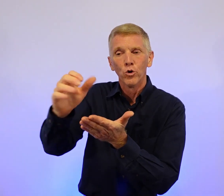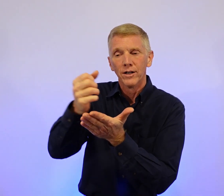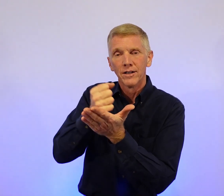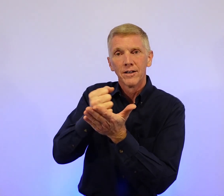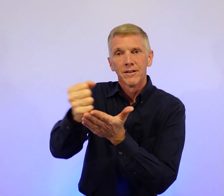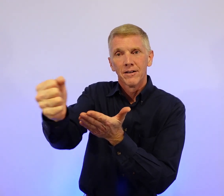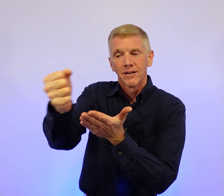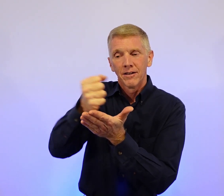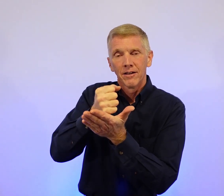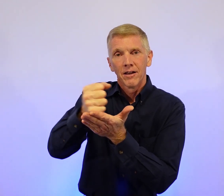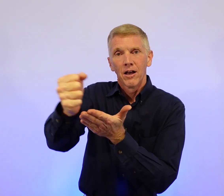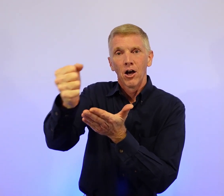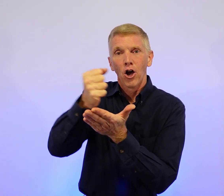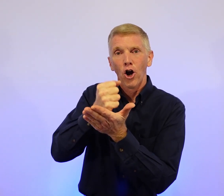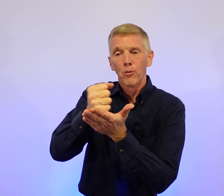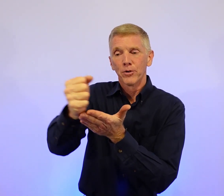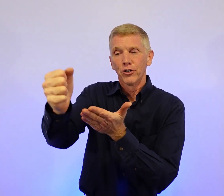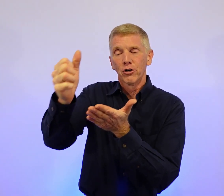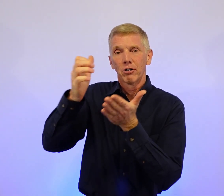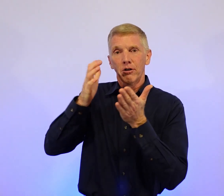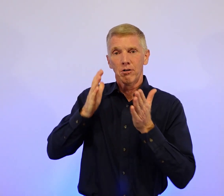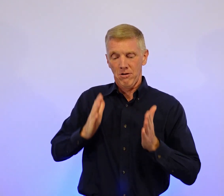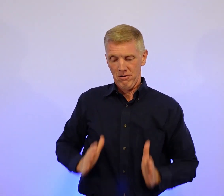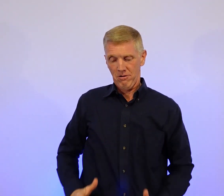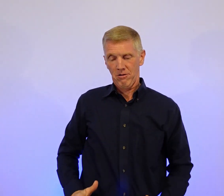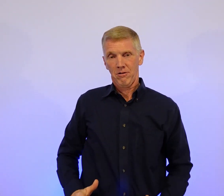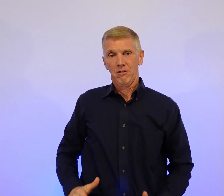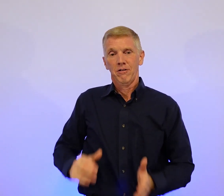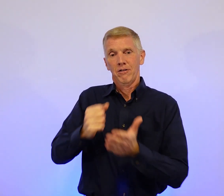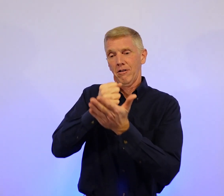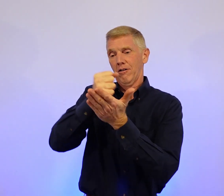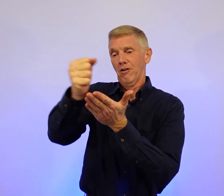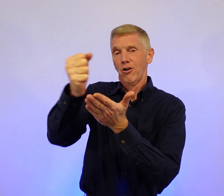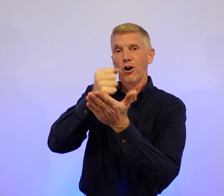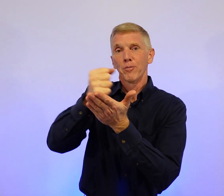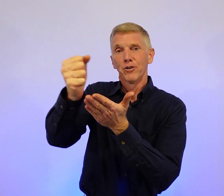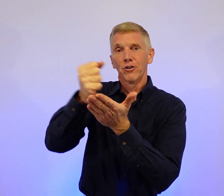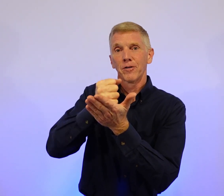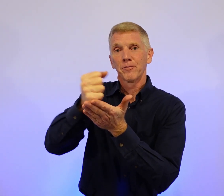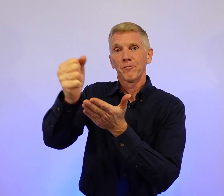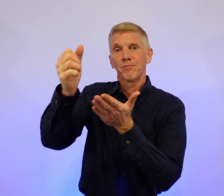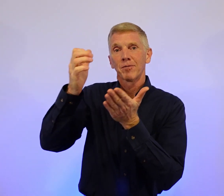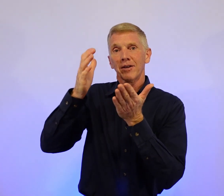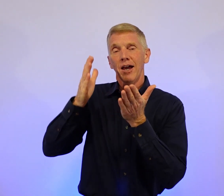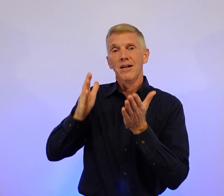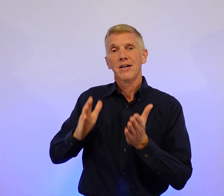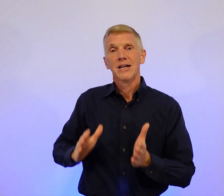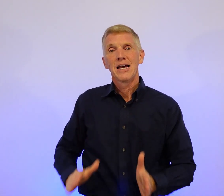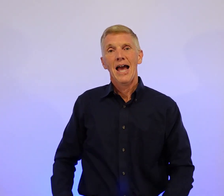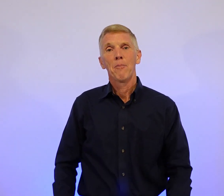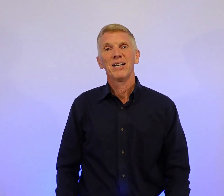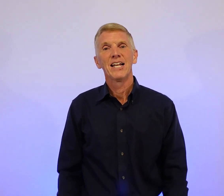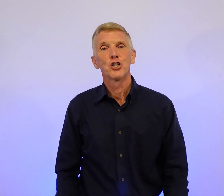wood. A carpenter. A carpenter. Okay? How about an